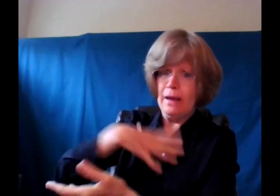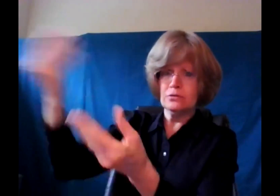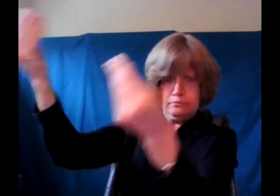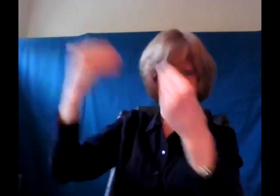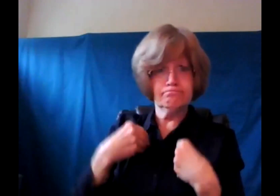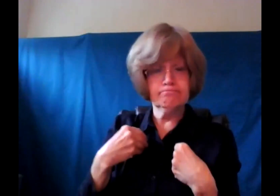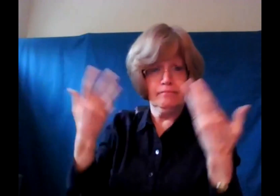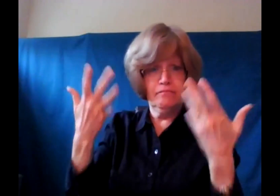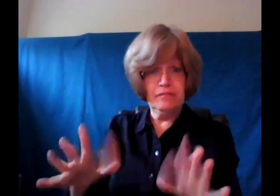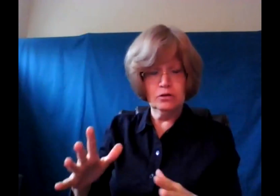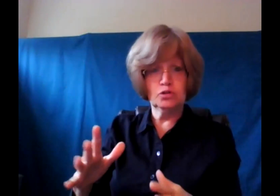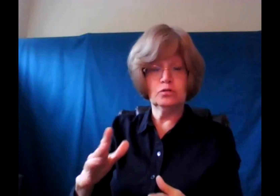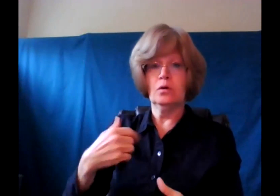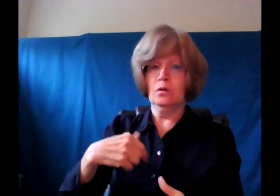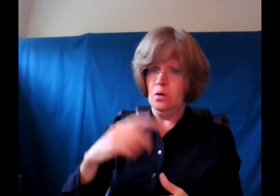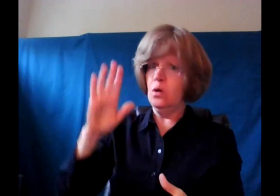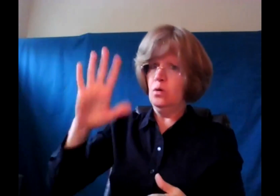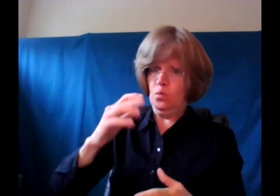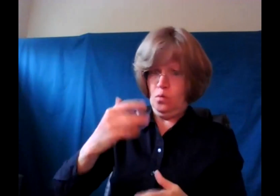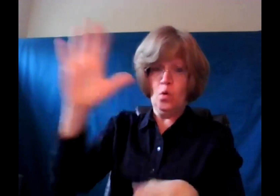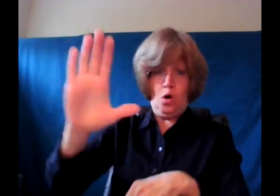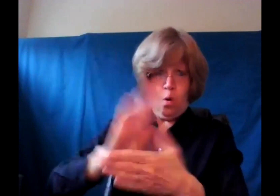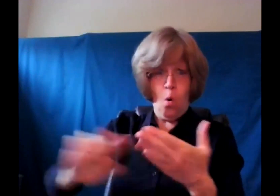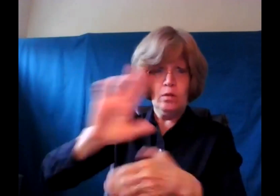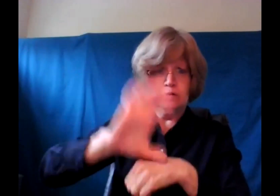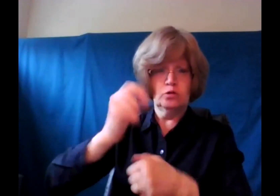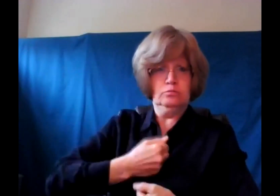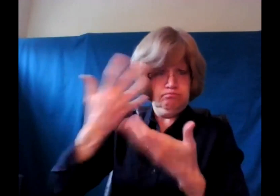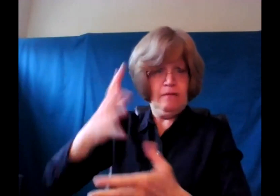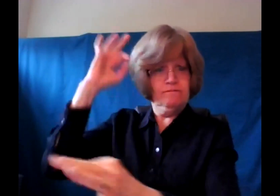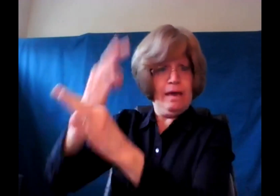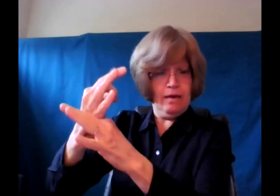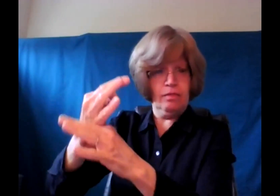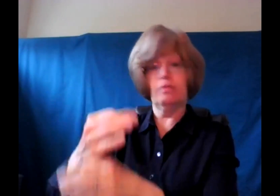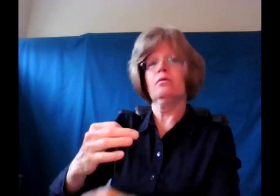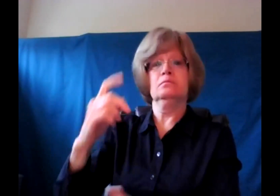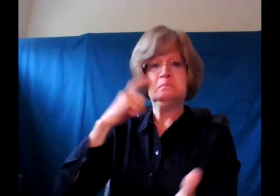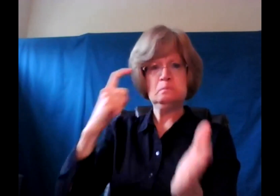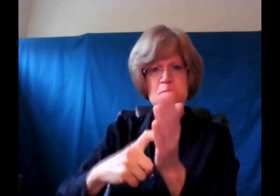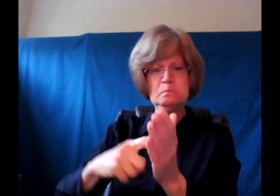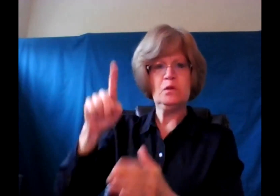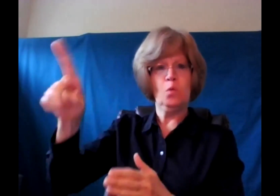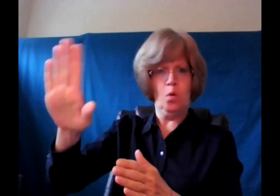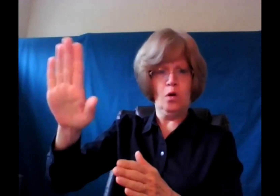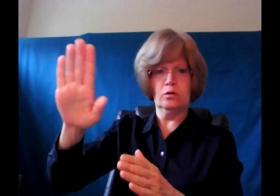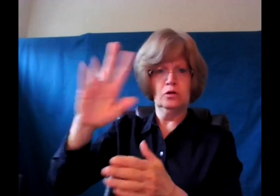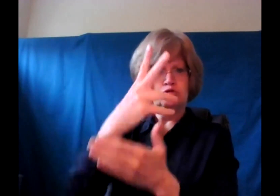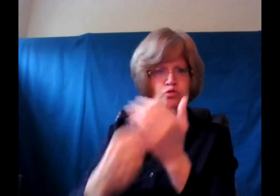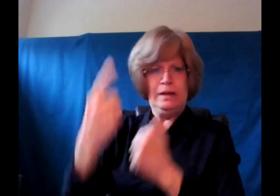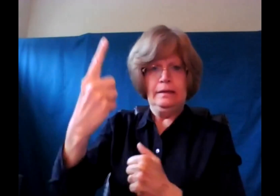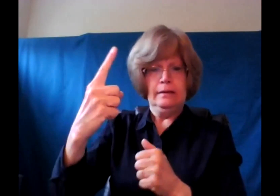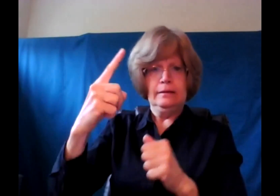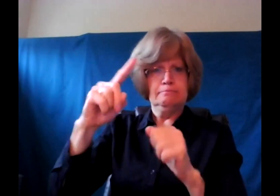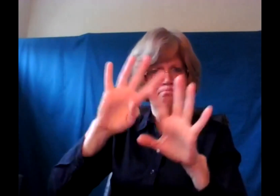the confession of the faith of your holy church to acknowledge the mystery of the eternal Trinity and